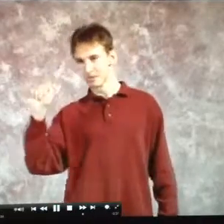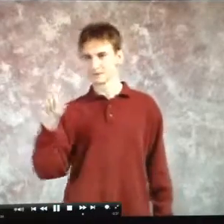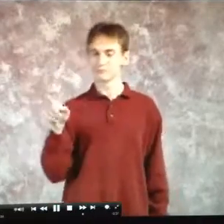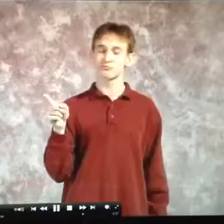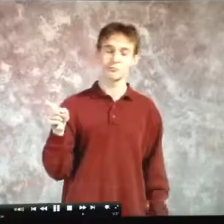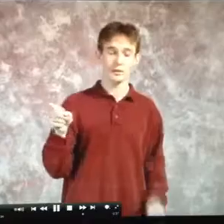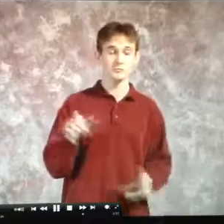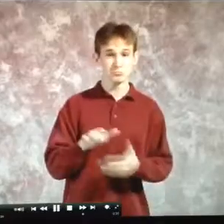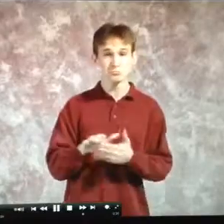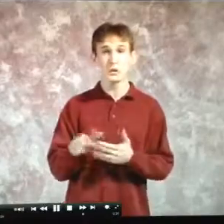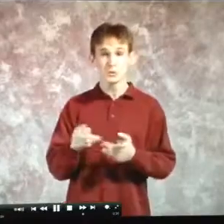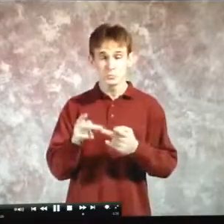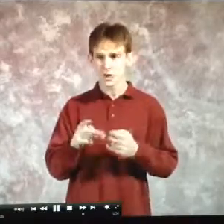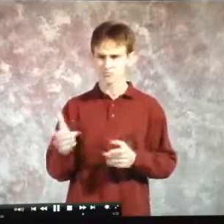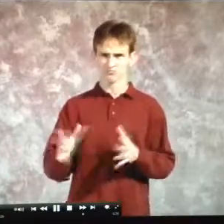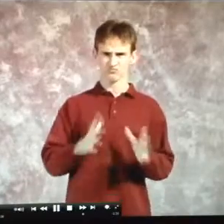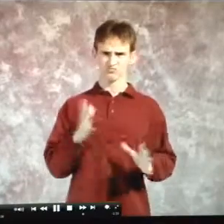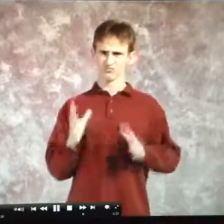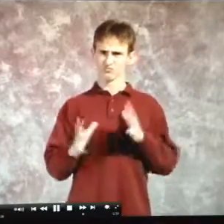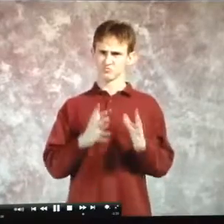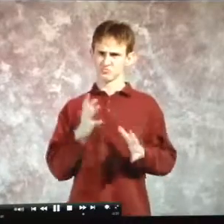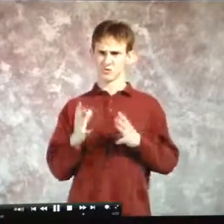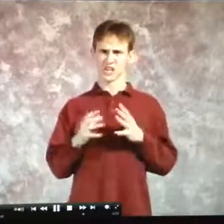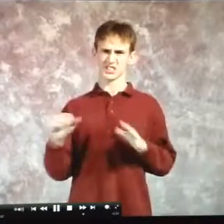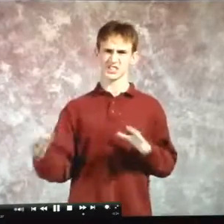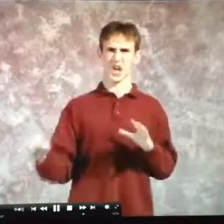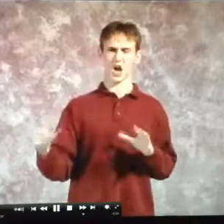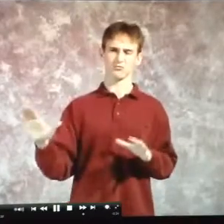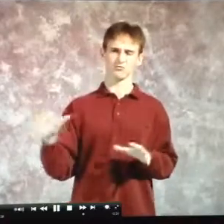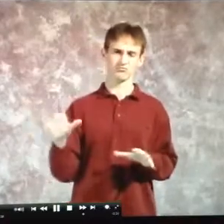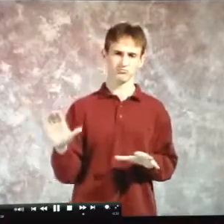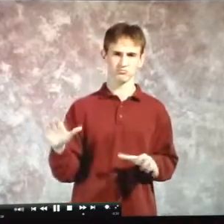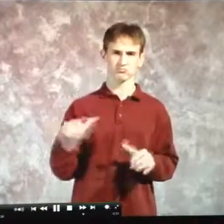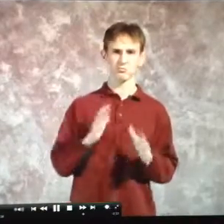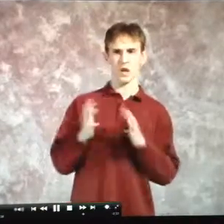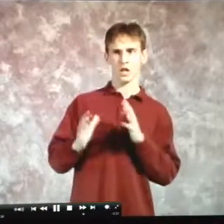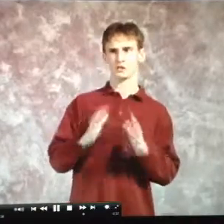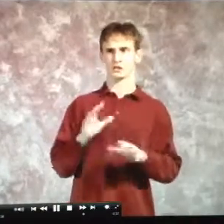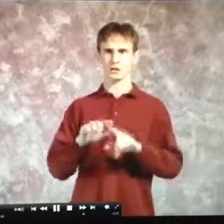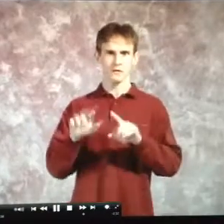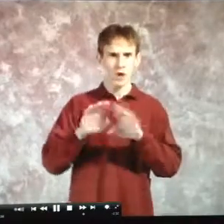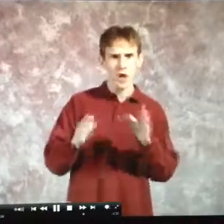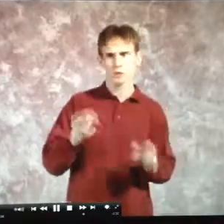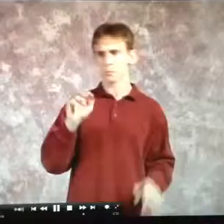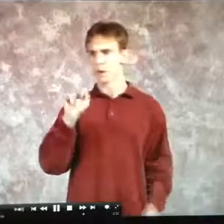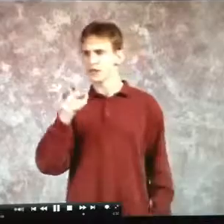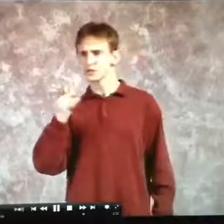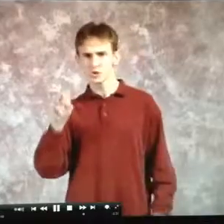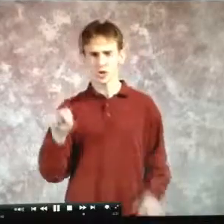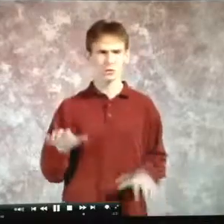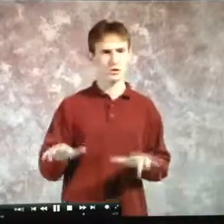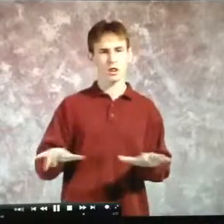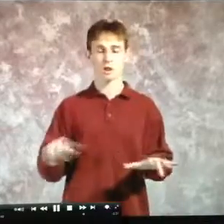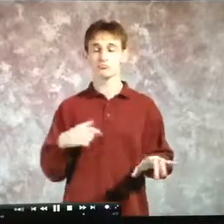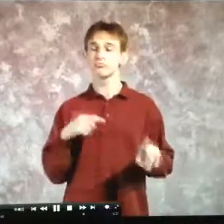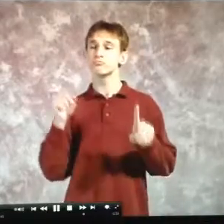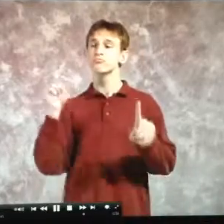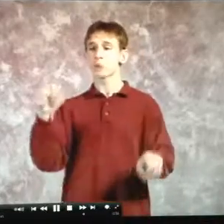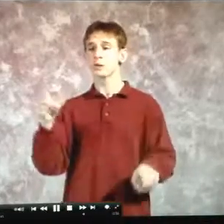And then next place we went to Alabama. It was nice. It was kind of fancy. It was in the south, the houses and the